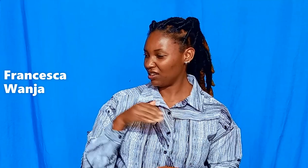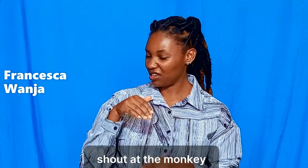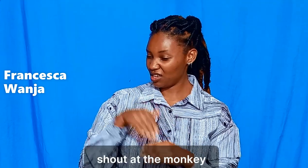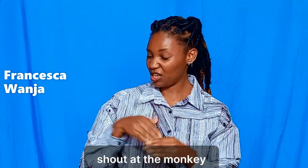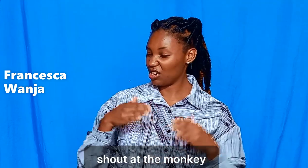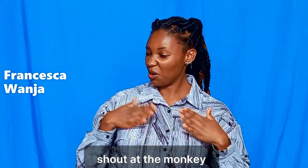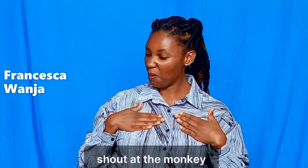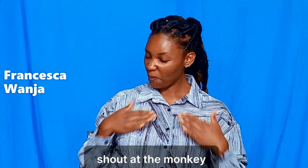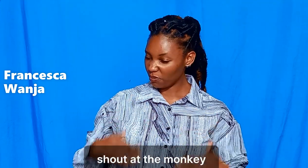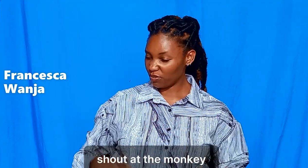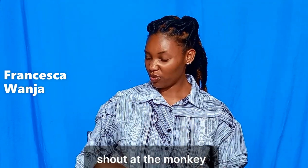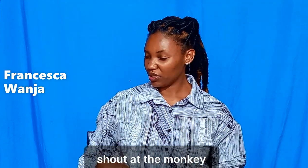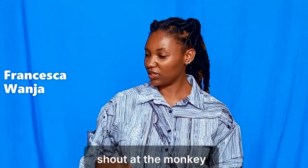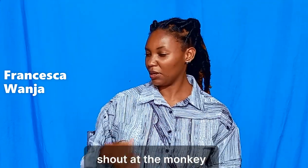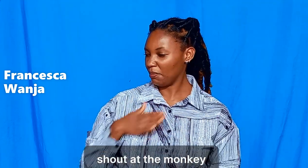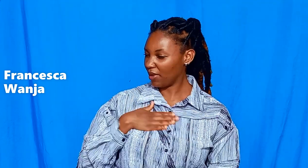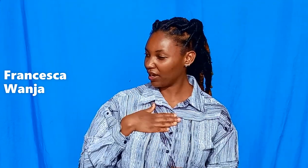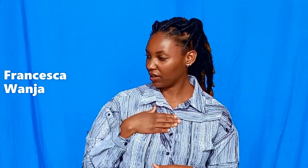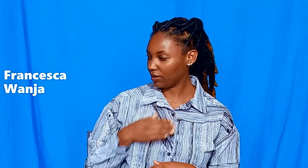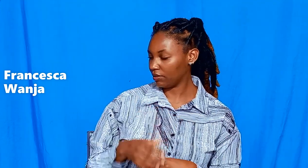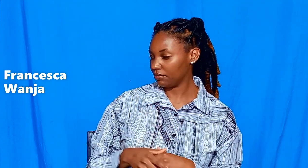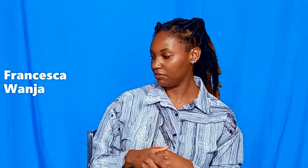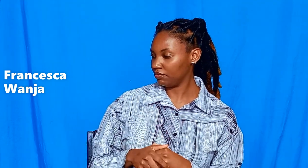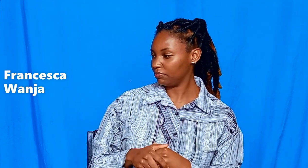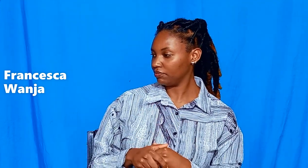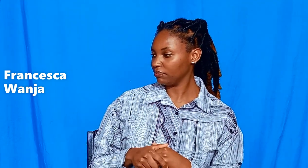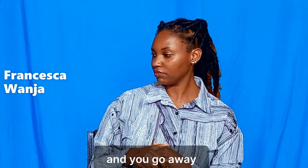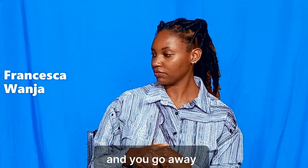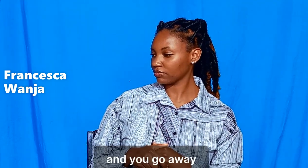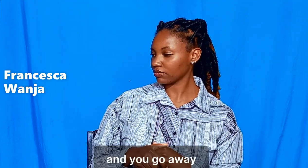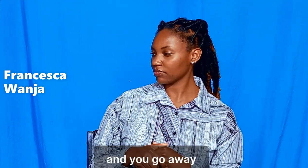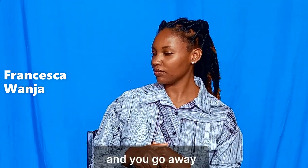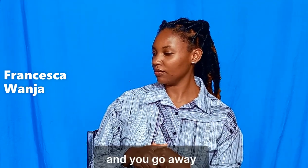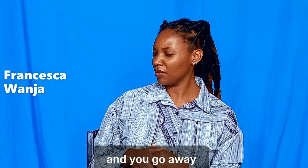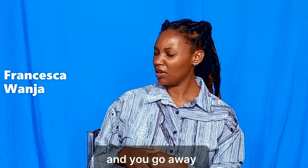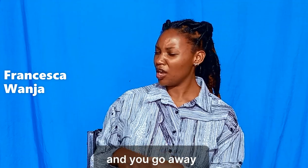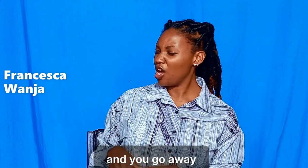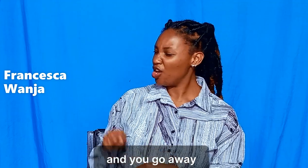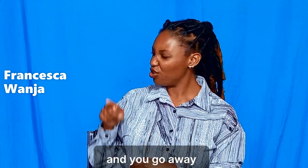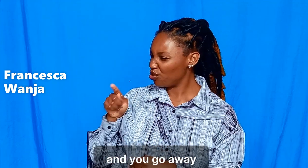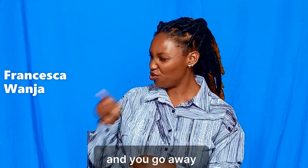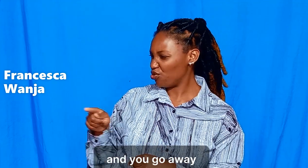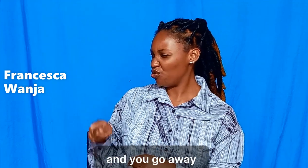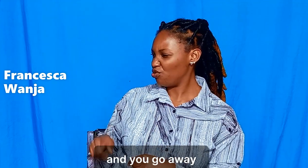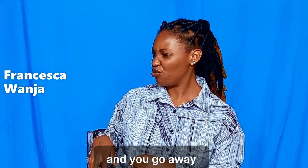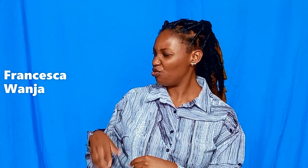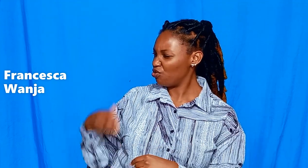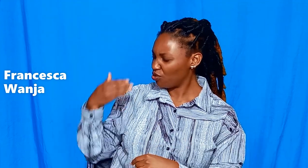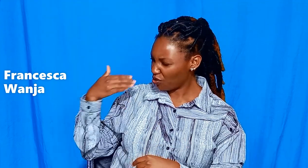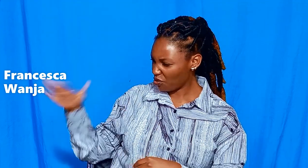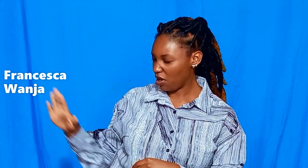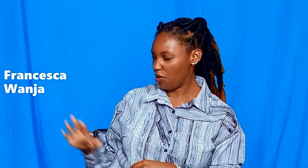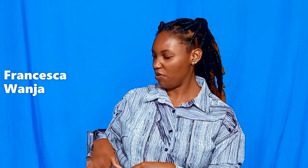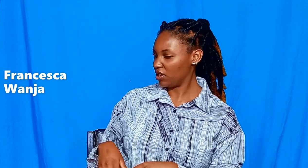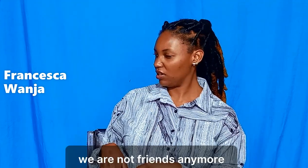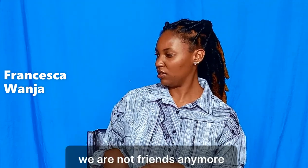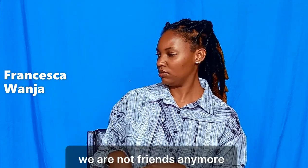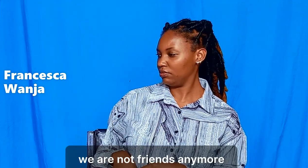Shouted the monkey. And you go away. We are